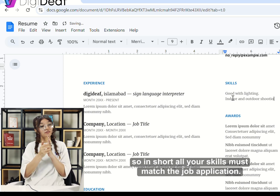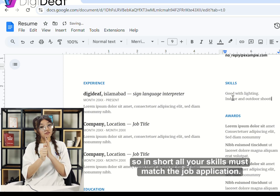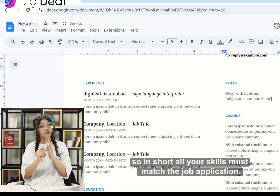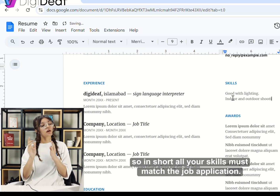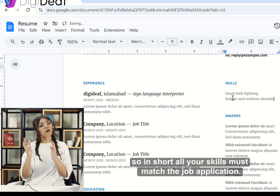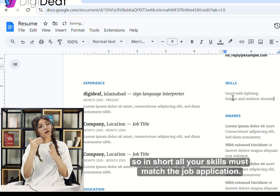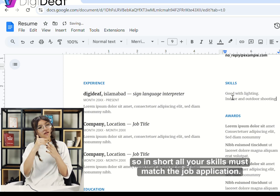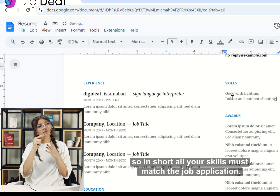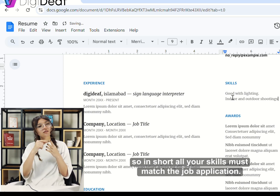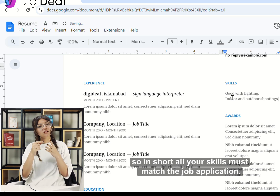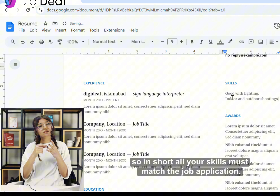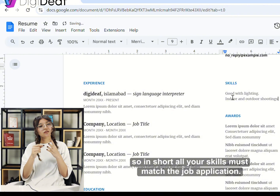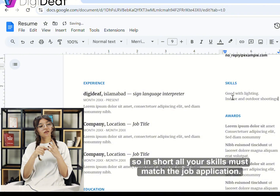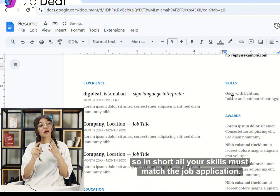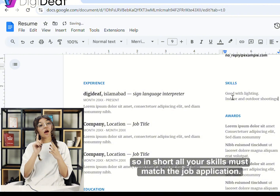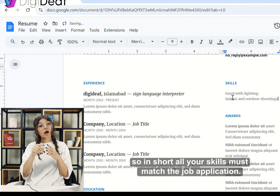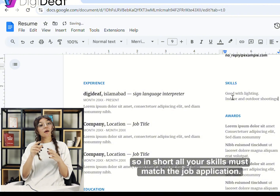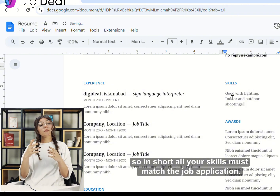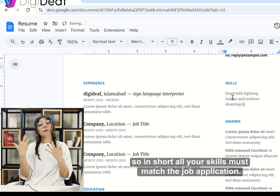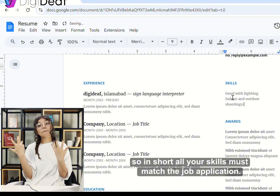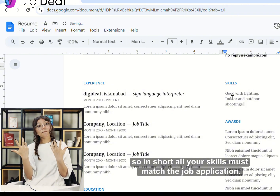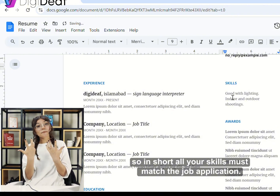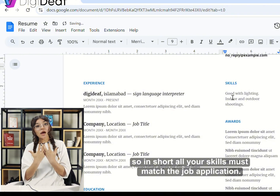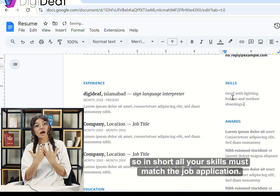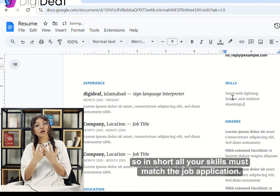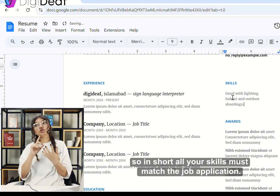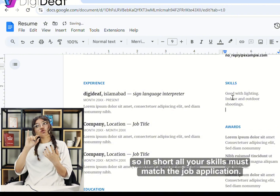So in short, all your skills must match the job application.